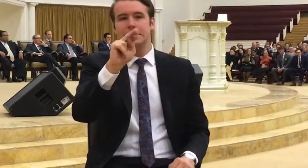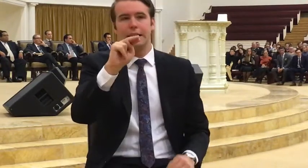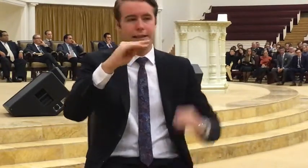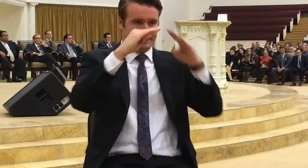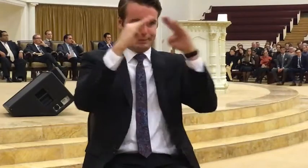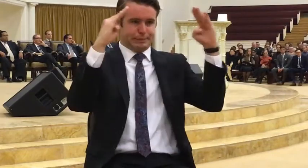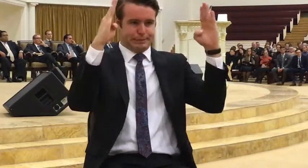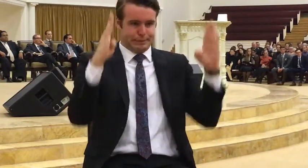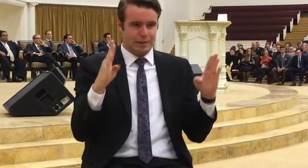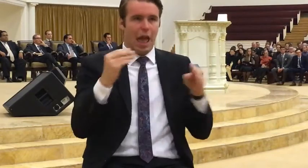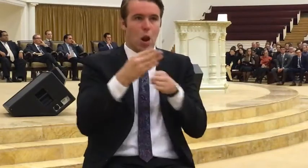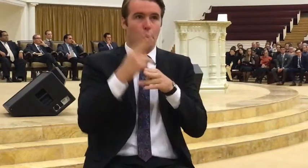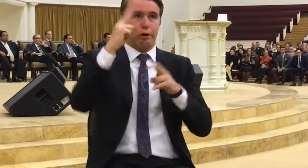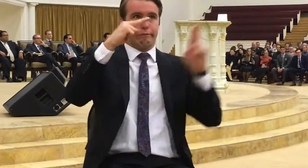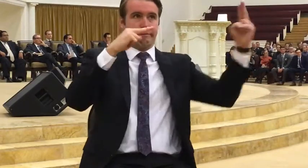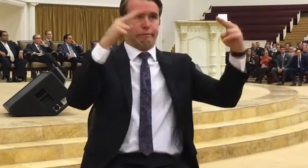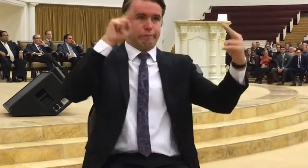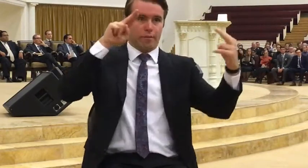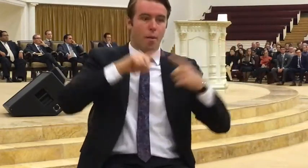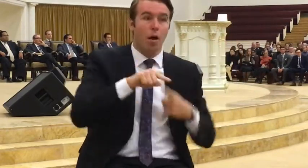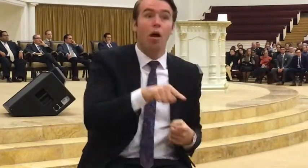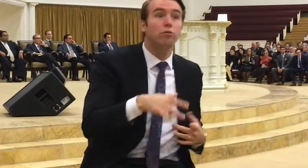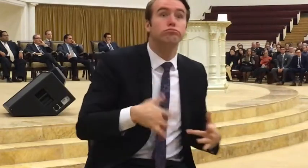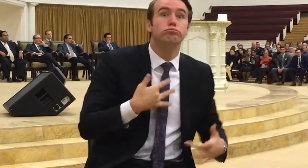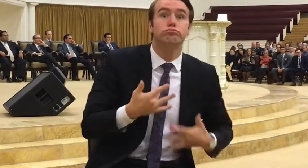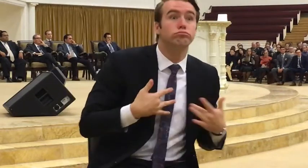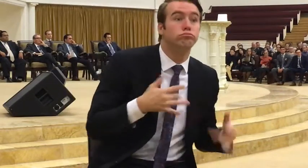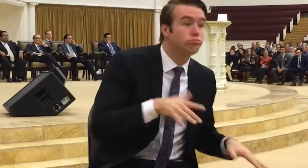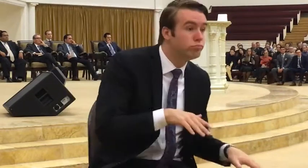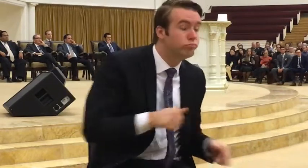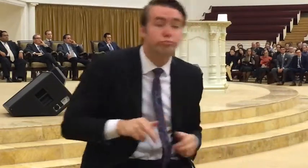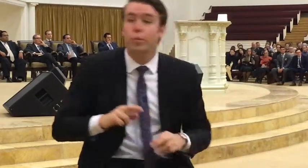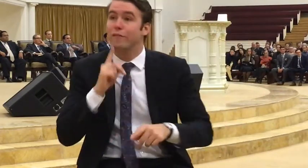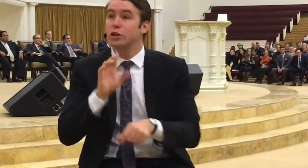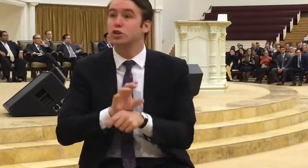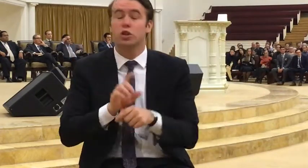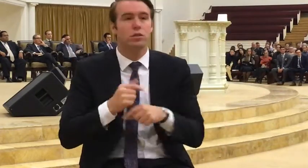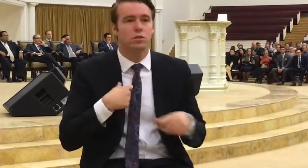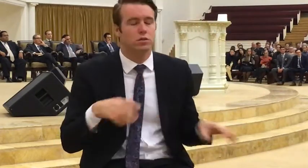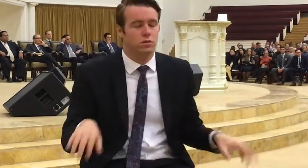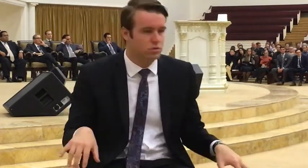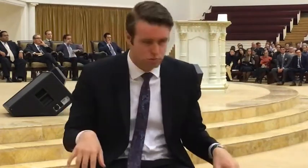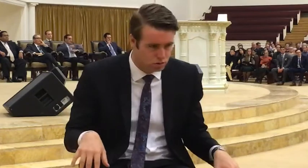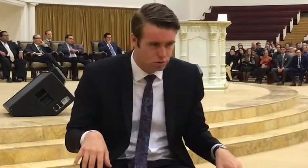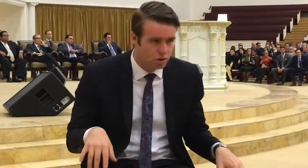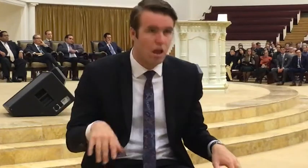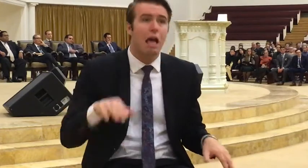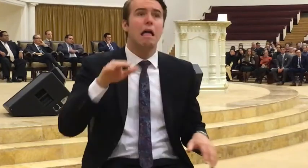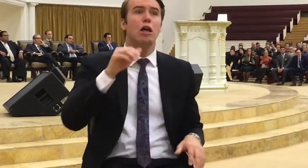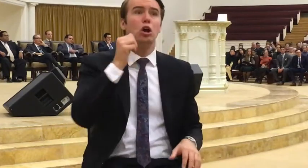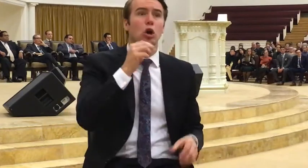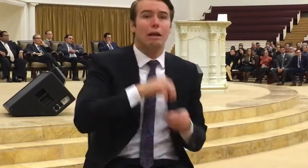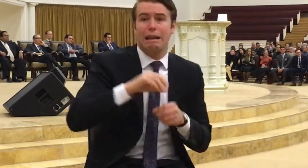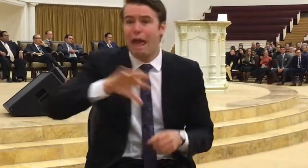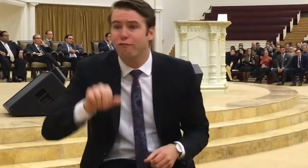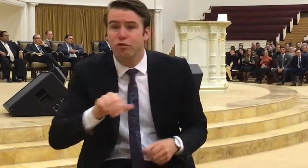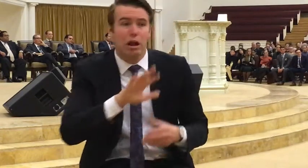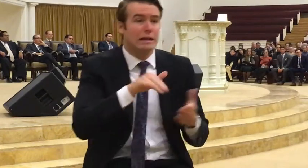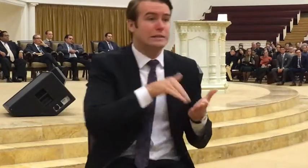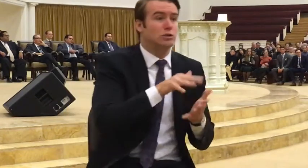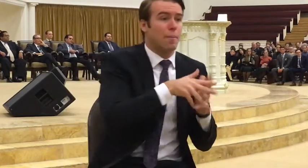and plywood for a house, and they come out, and it blows my mind. Little girls in Africa, little girls in Central America,